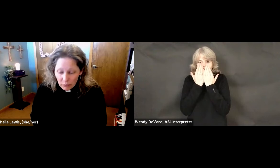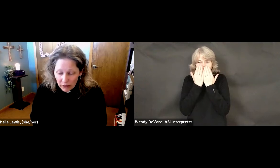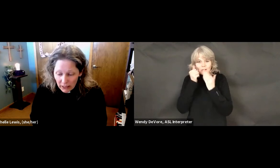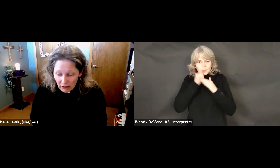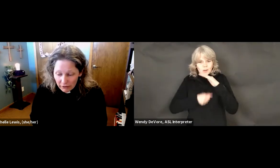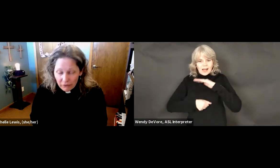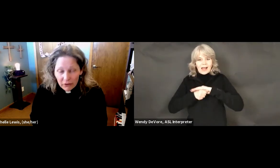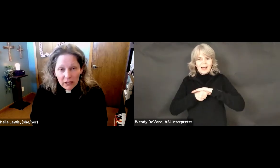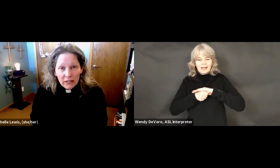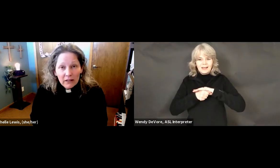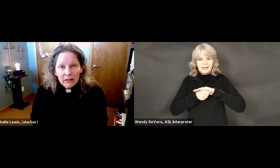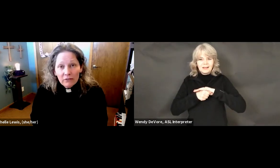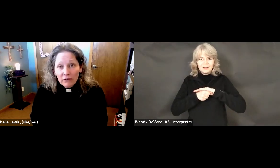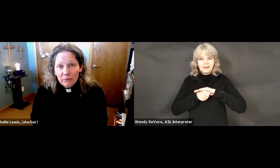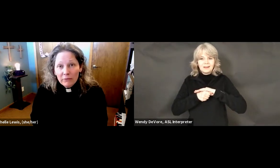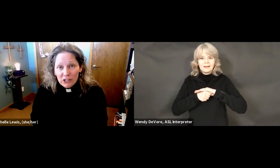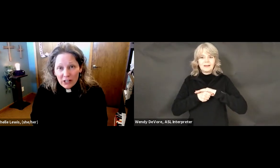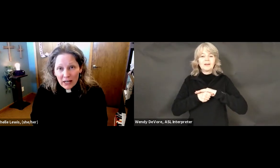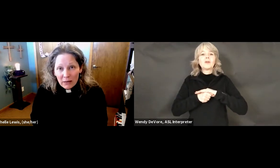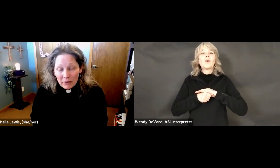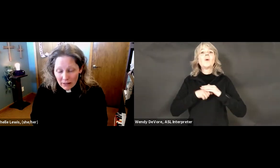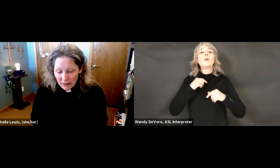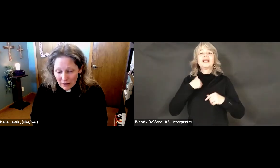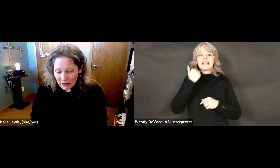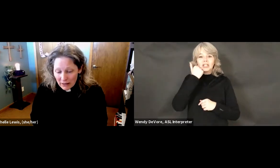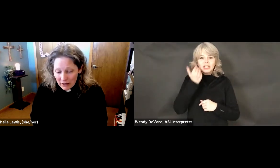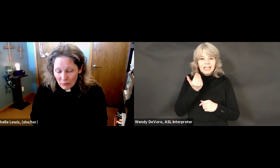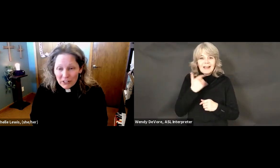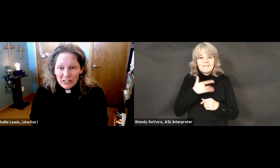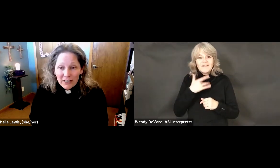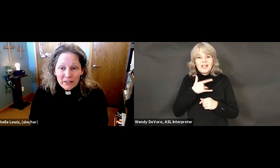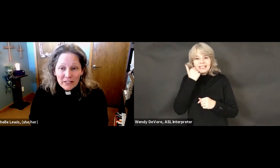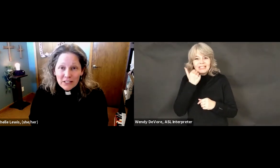Because when we are freed from shame,